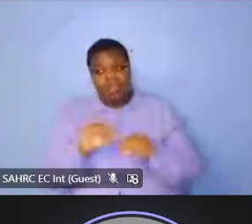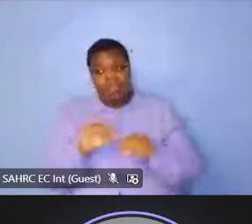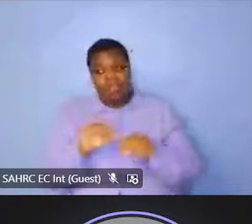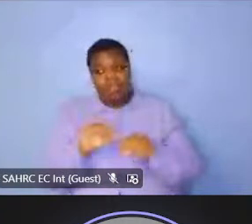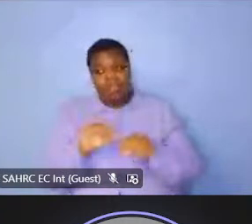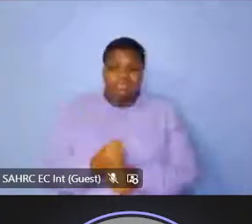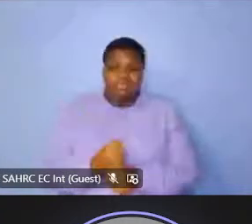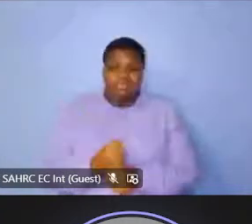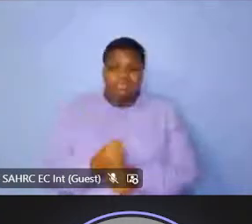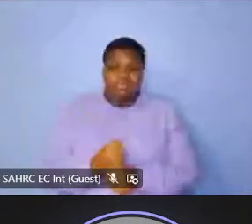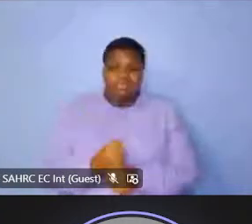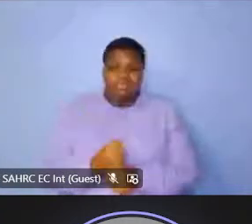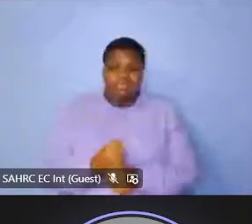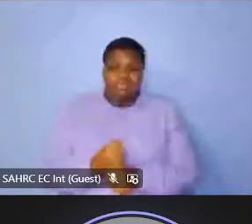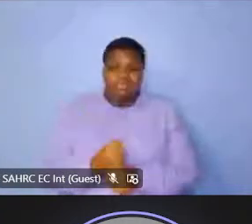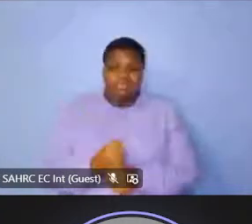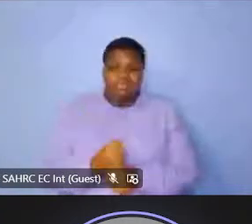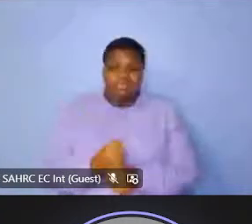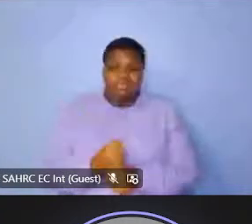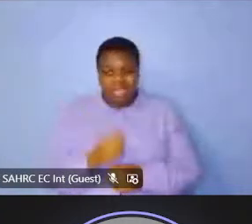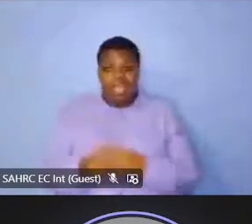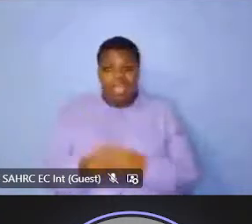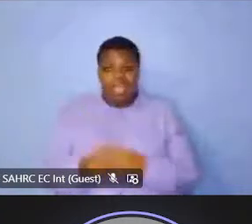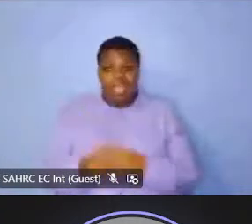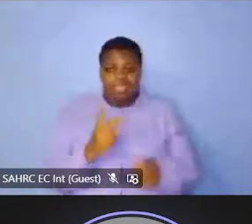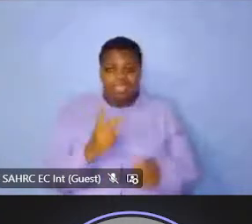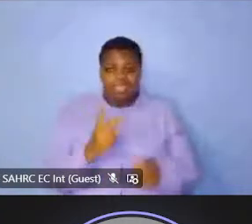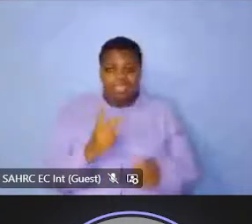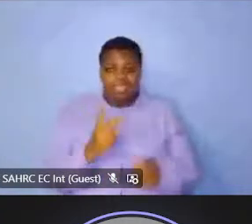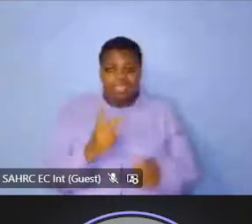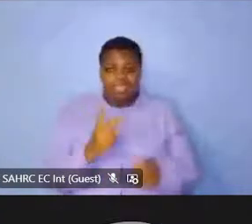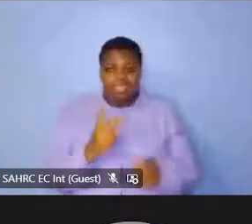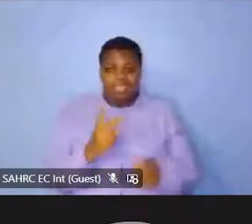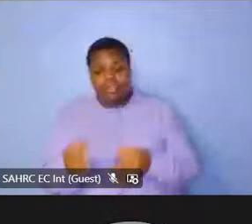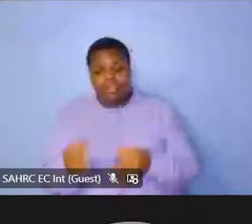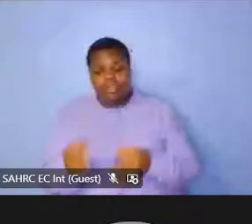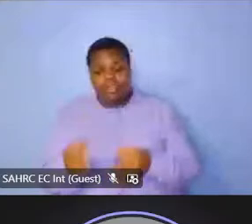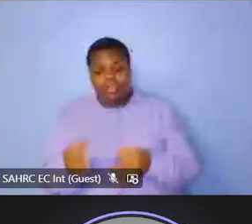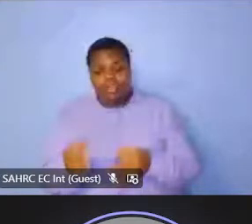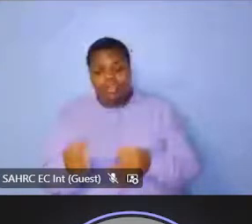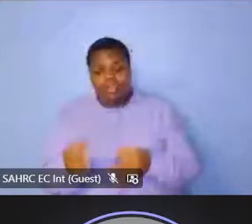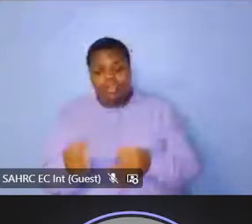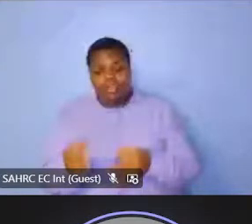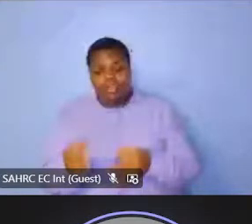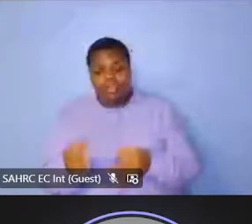that's a whole year shift in when they said it will be published.